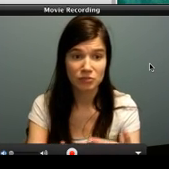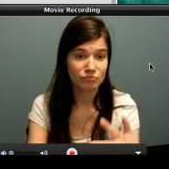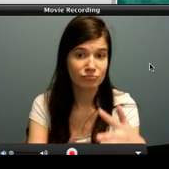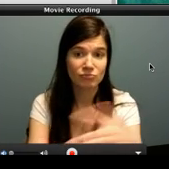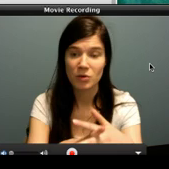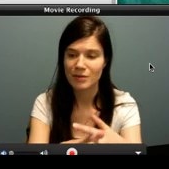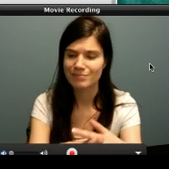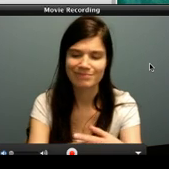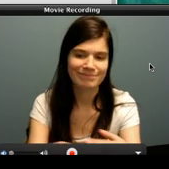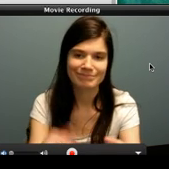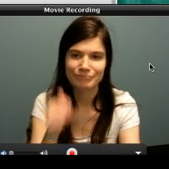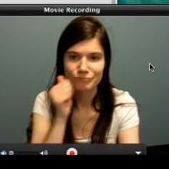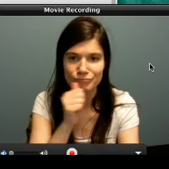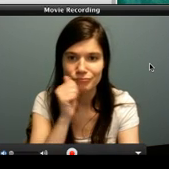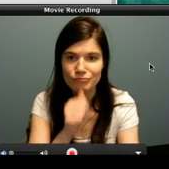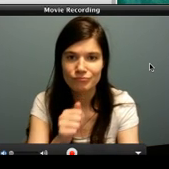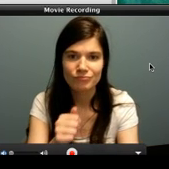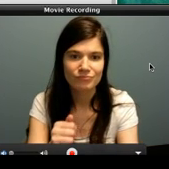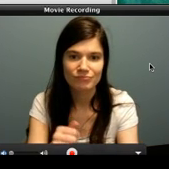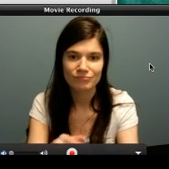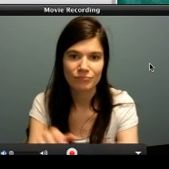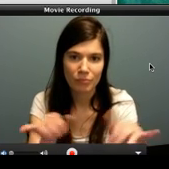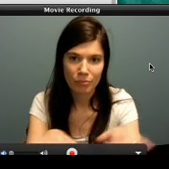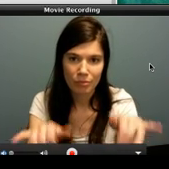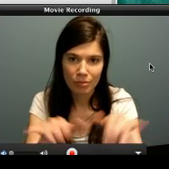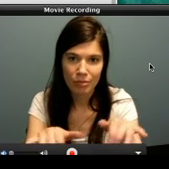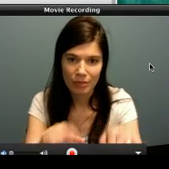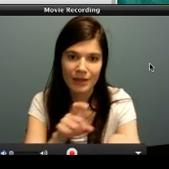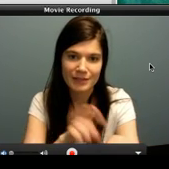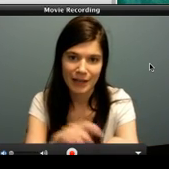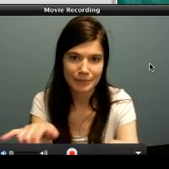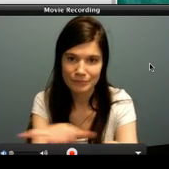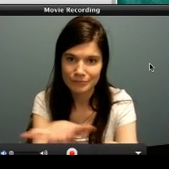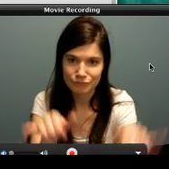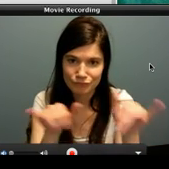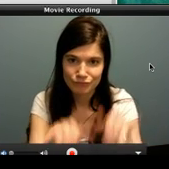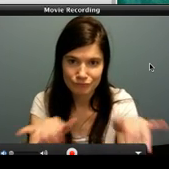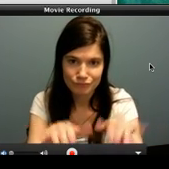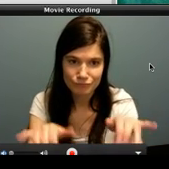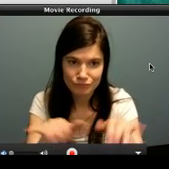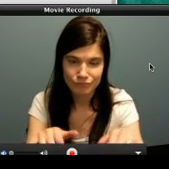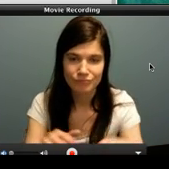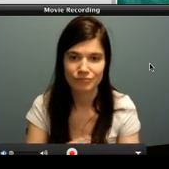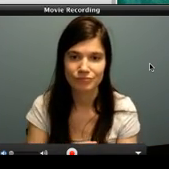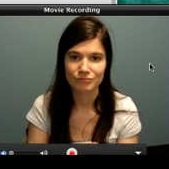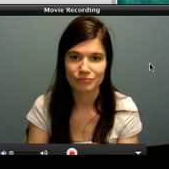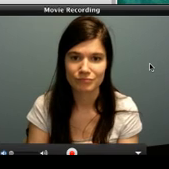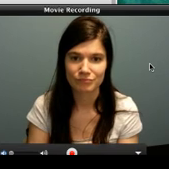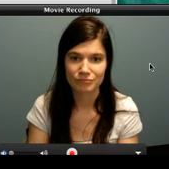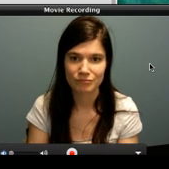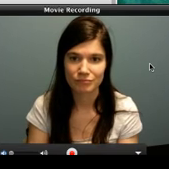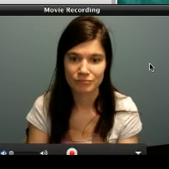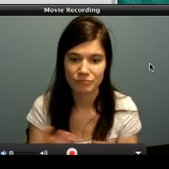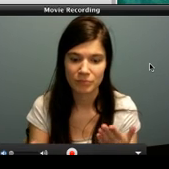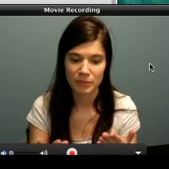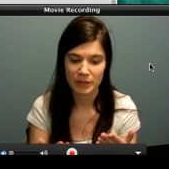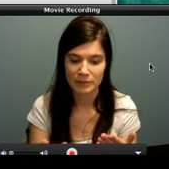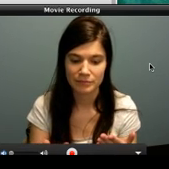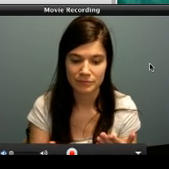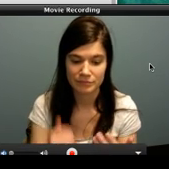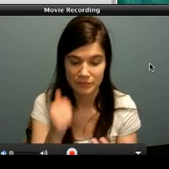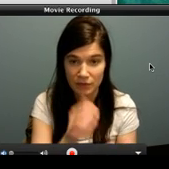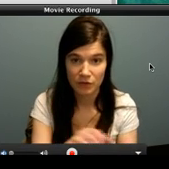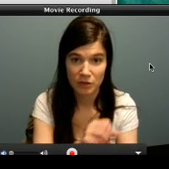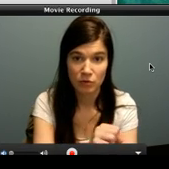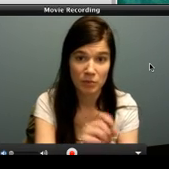same time every day. The total amount of time you spend in the department is approximately 20 minutes, and your total